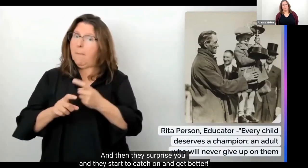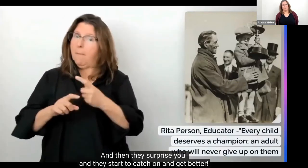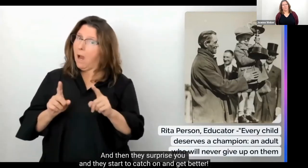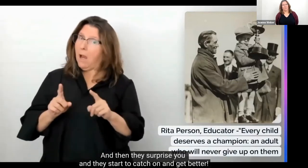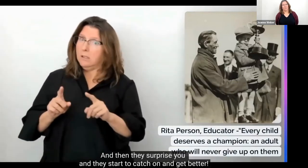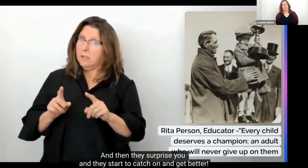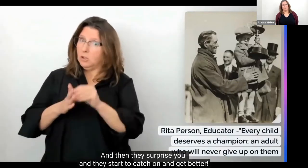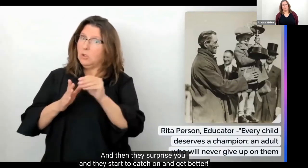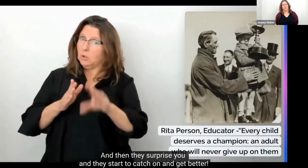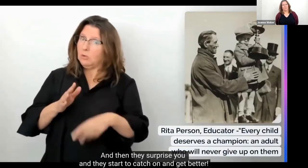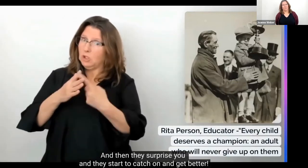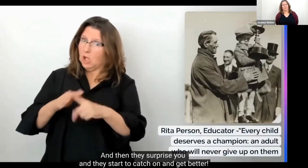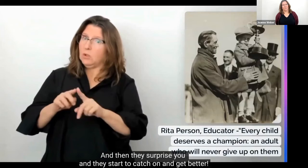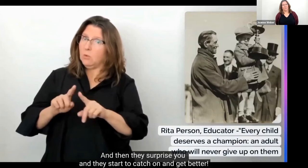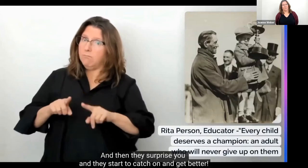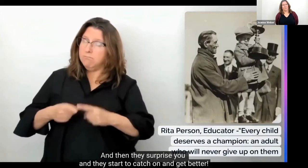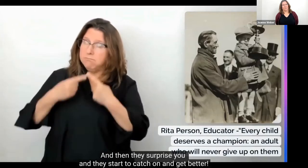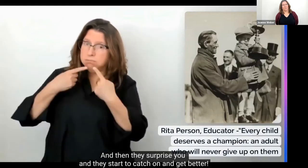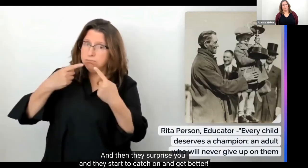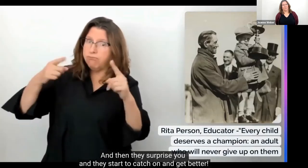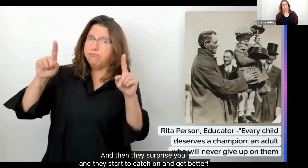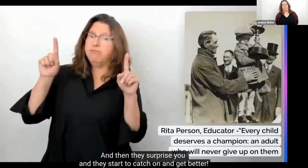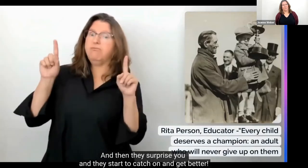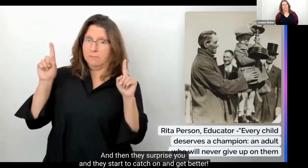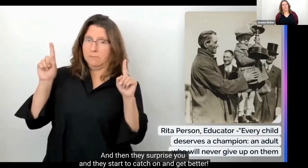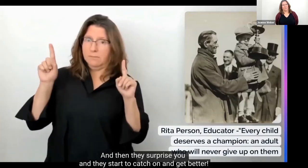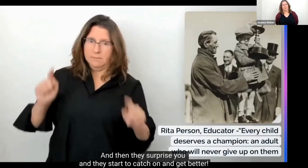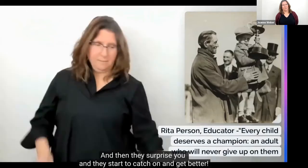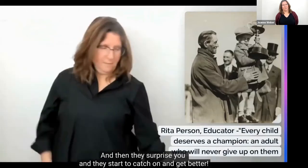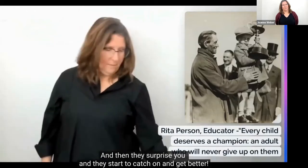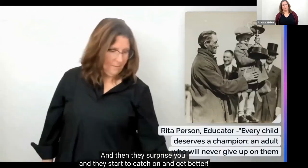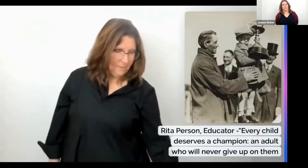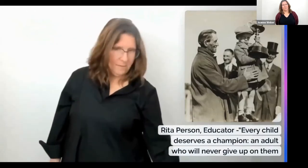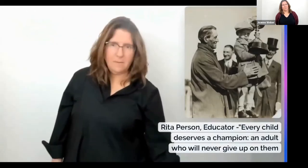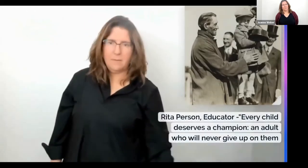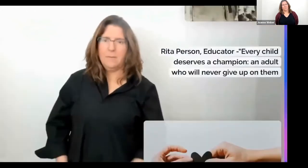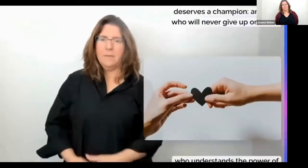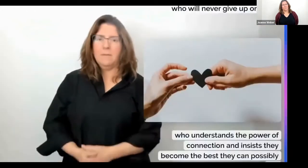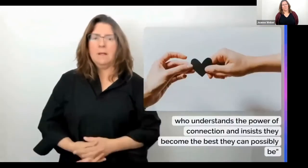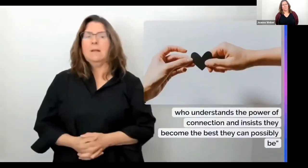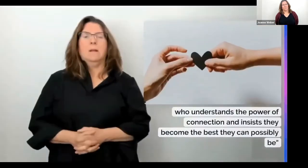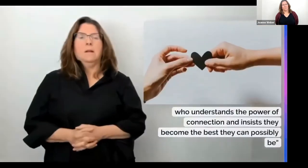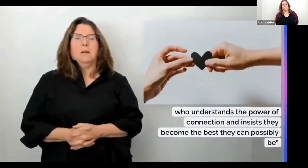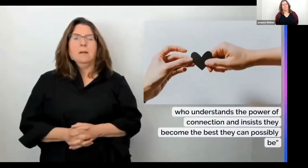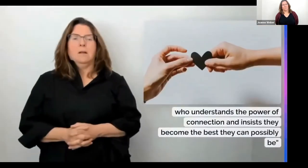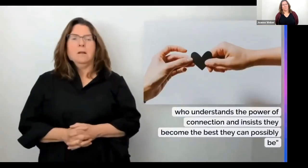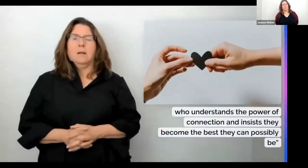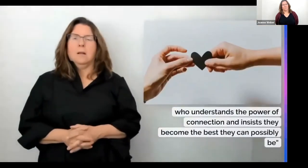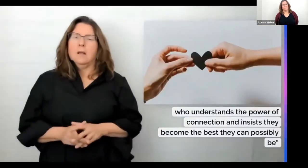there is not much hope. And then they surprise you and they start to catch on and get better.